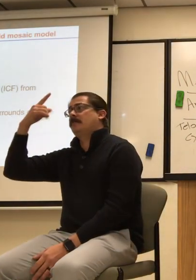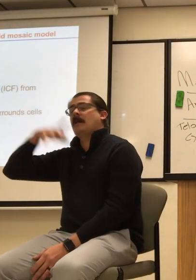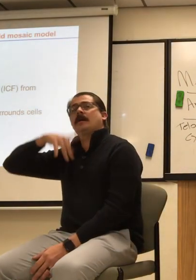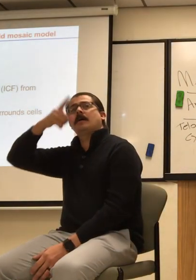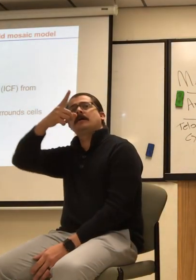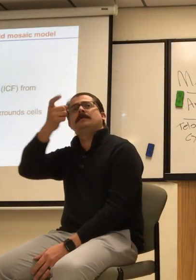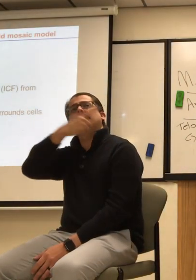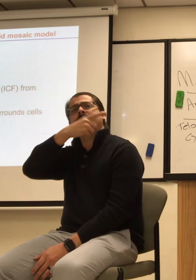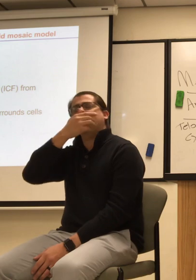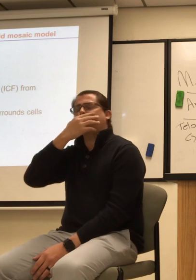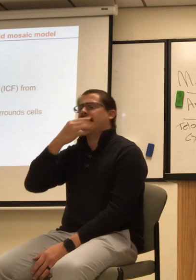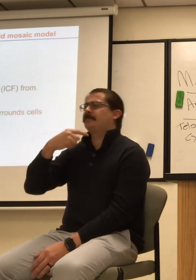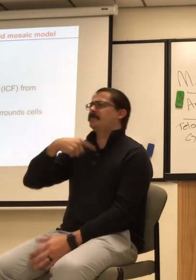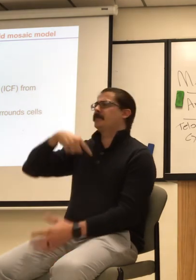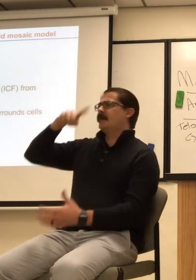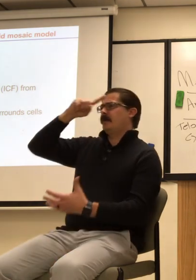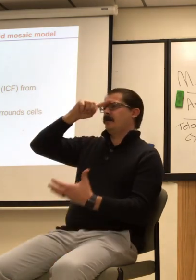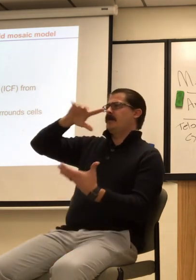Yeah.